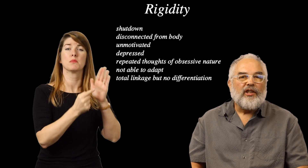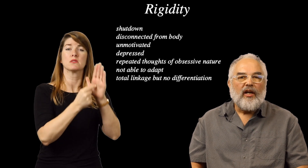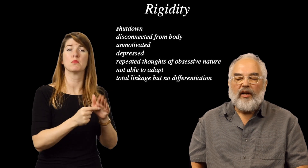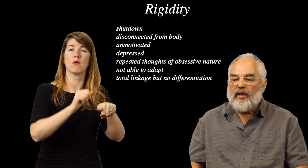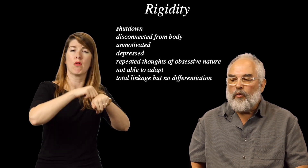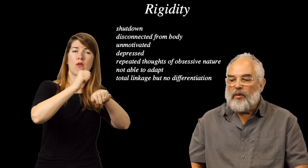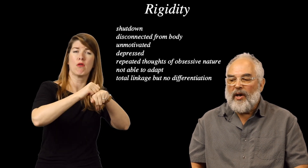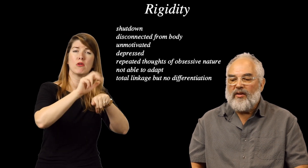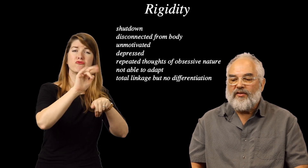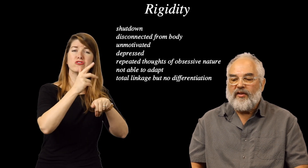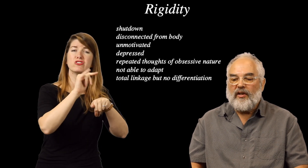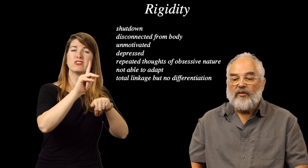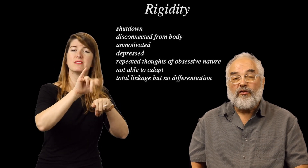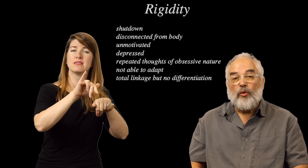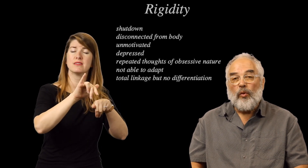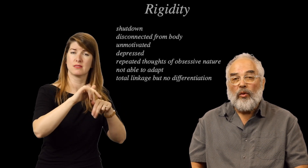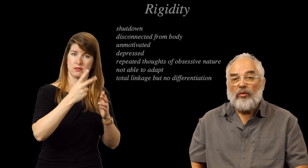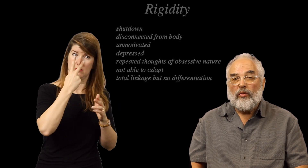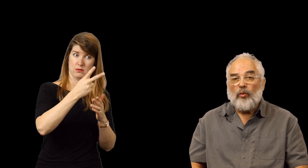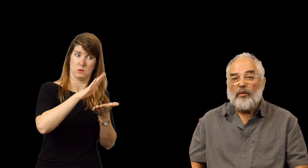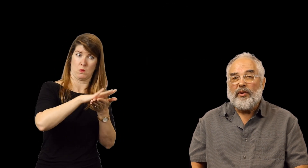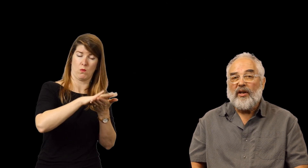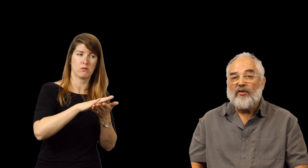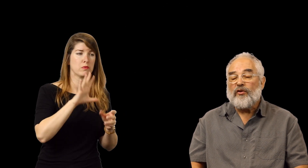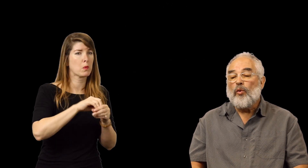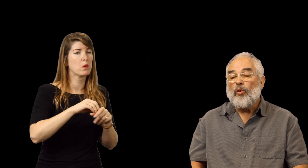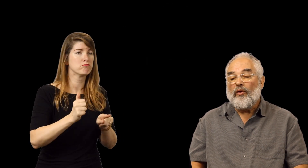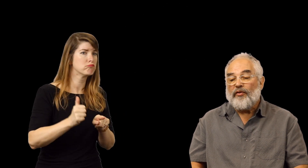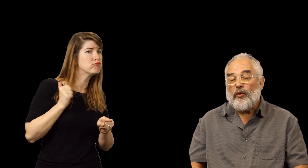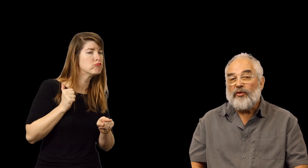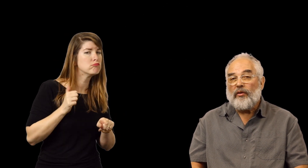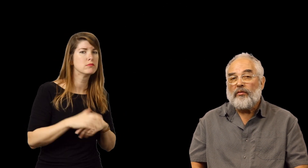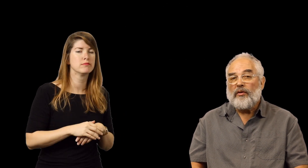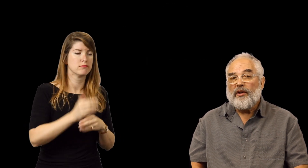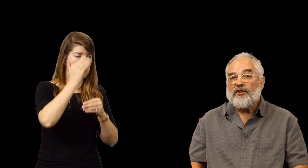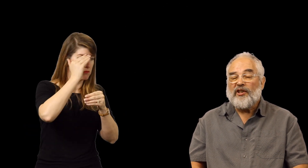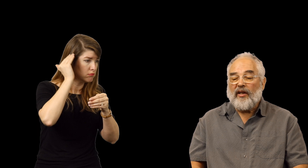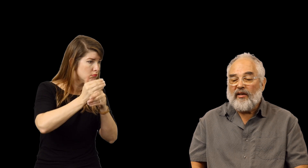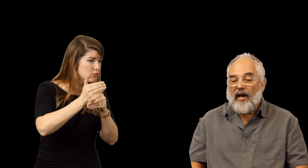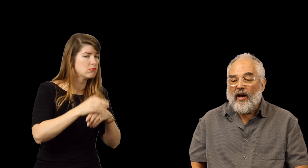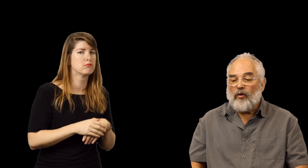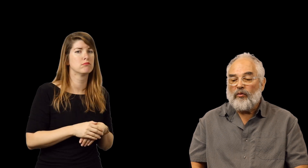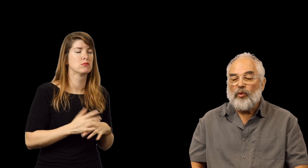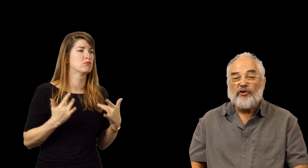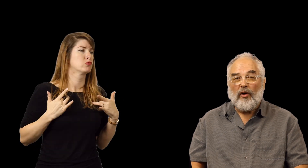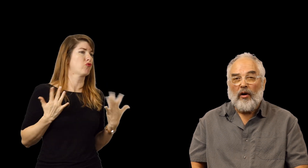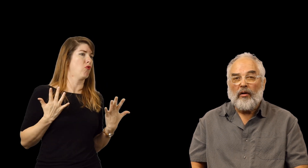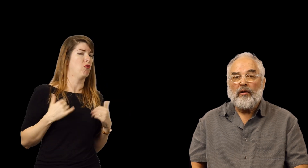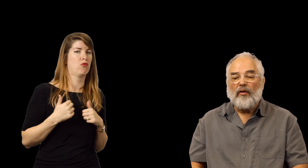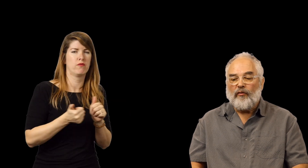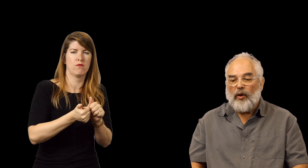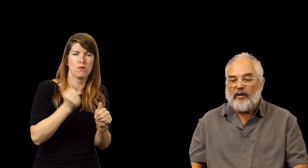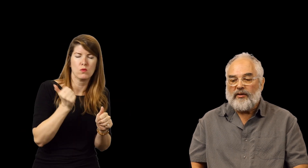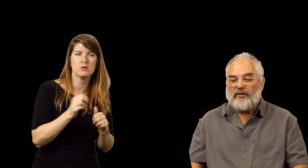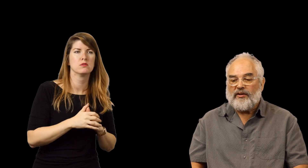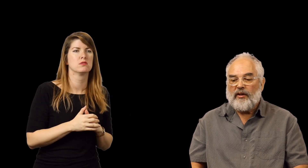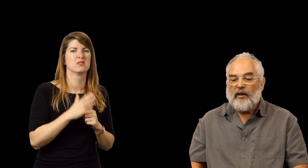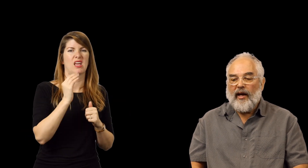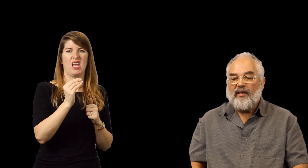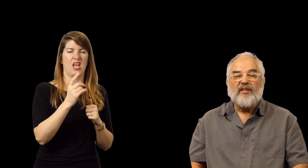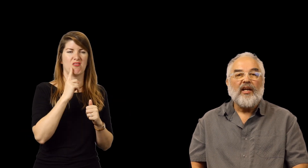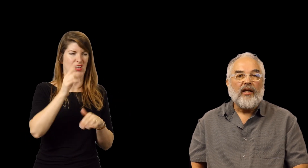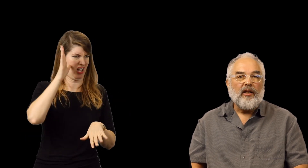Examples of rigidity that we might see in school would be school refusal, shutting down, withdrawal,